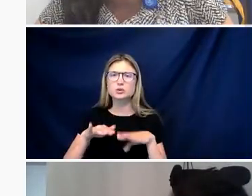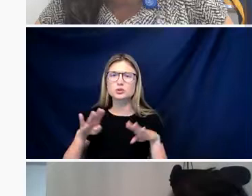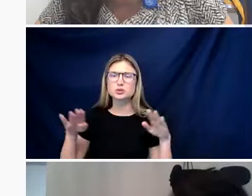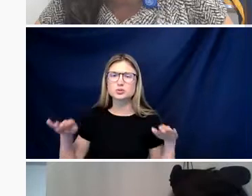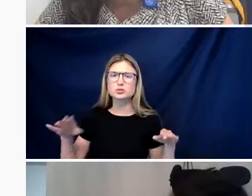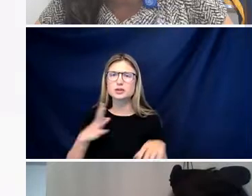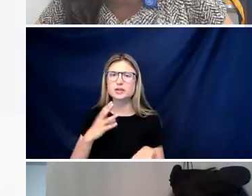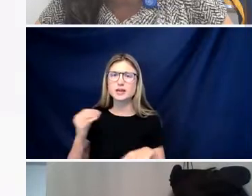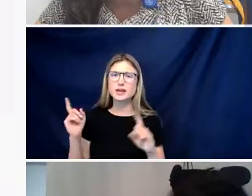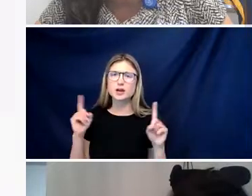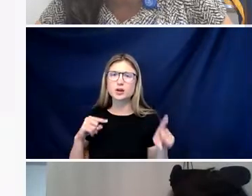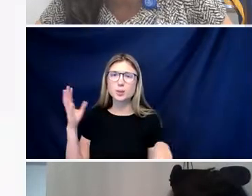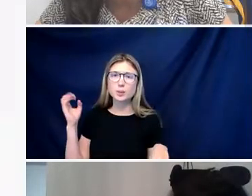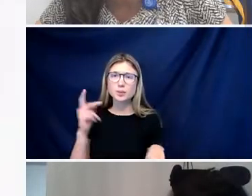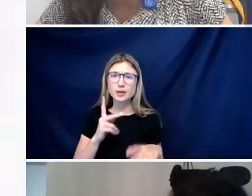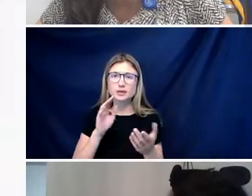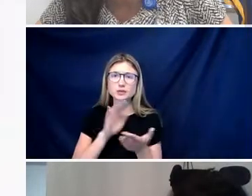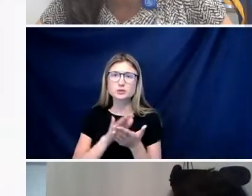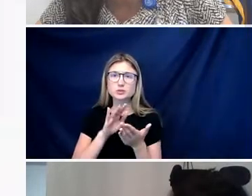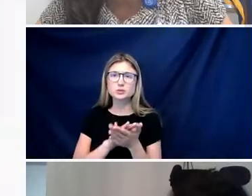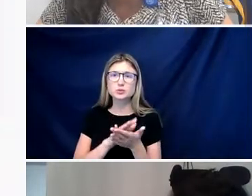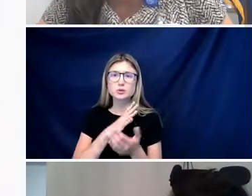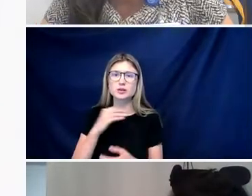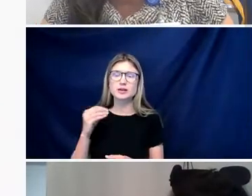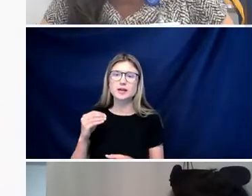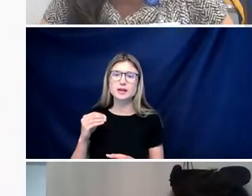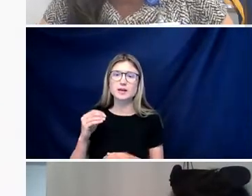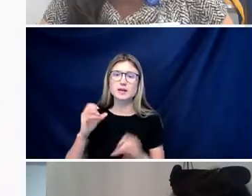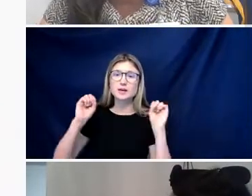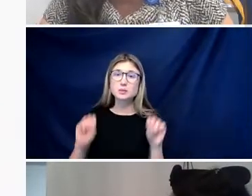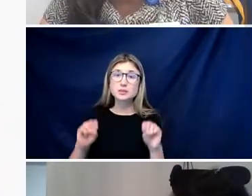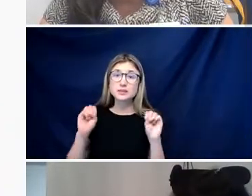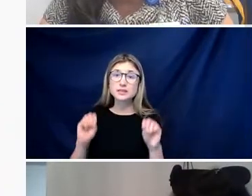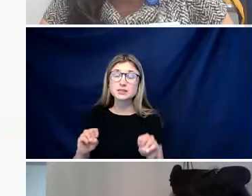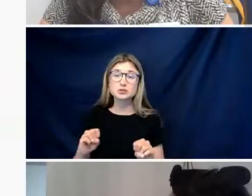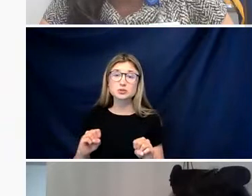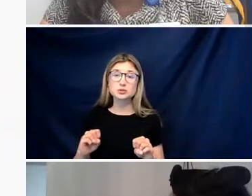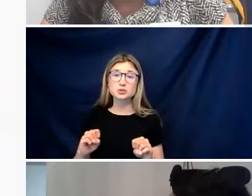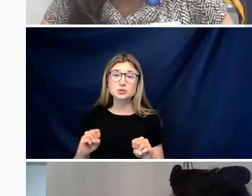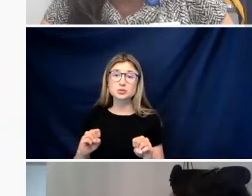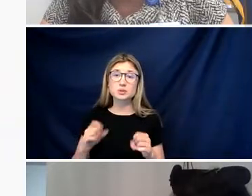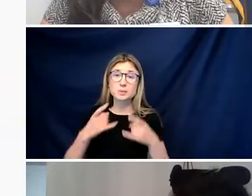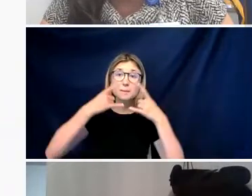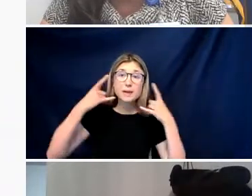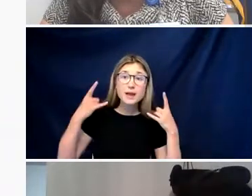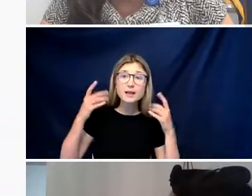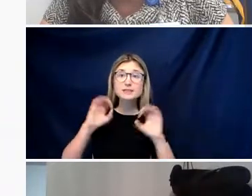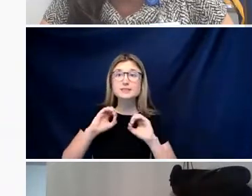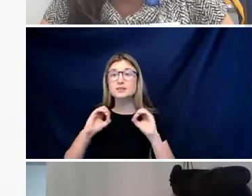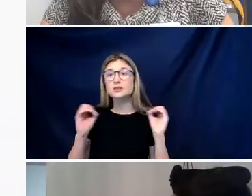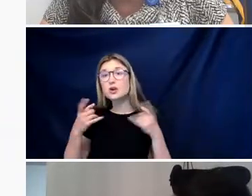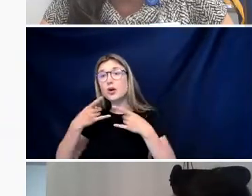going back to school and just the potential mask, not mask, like what we can